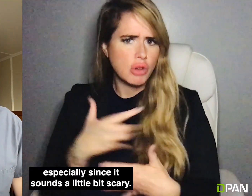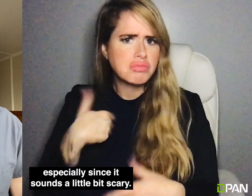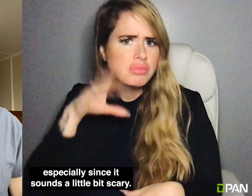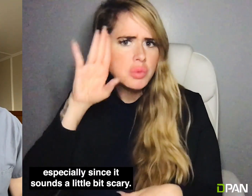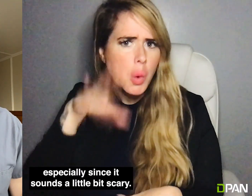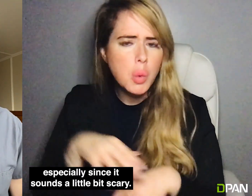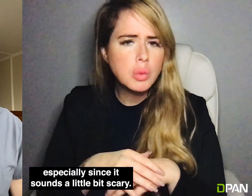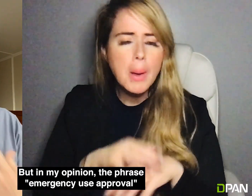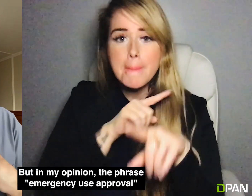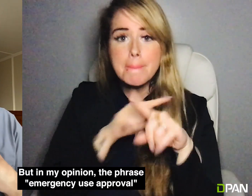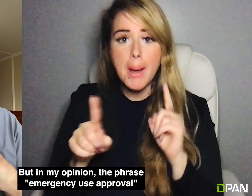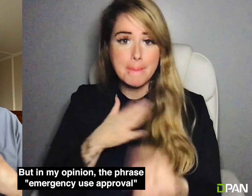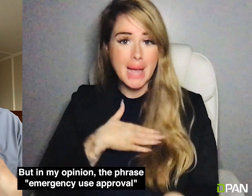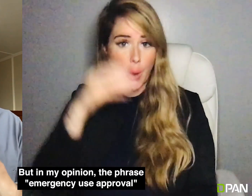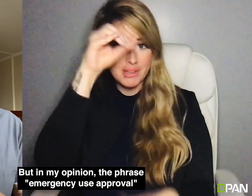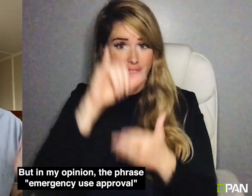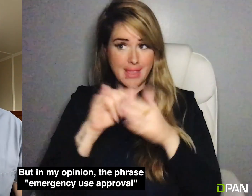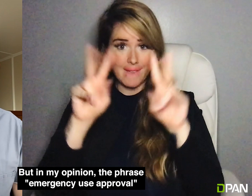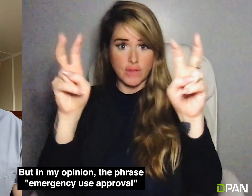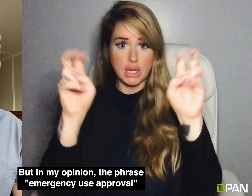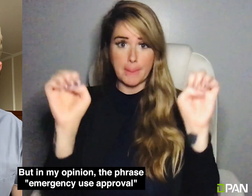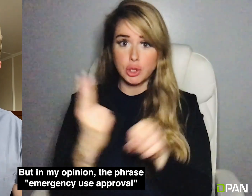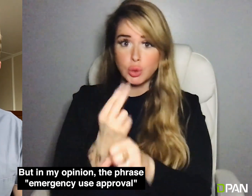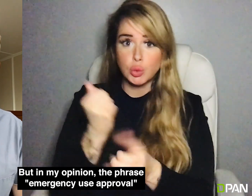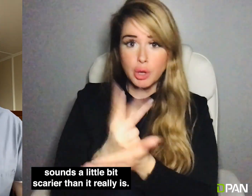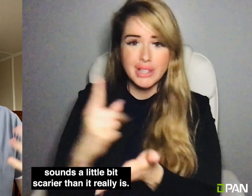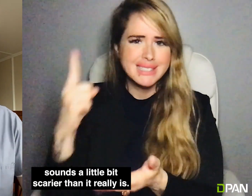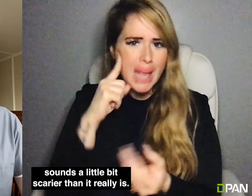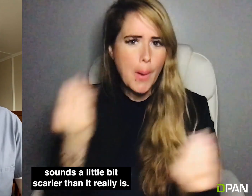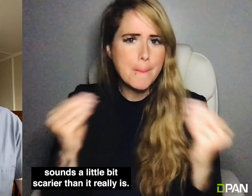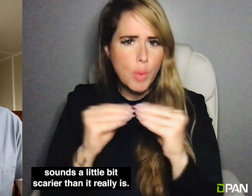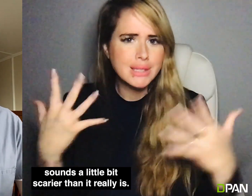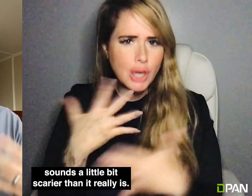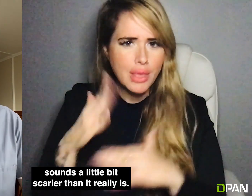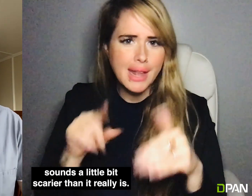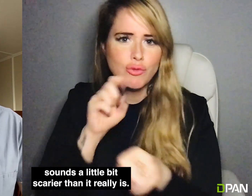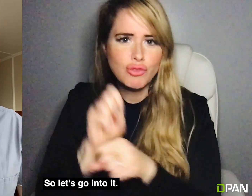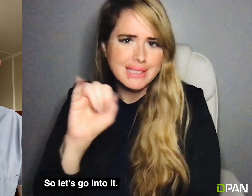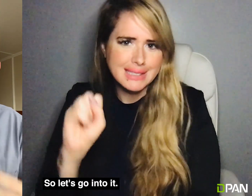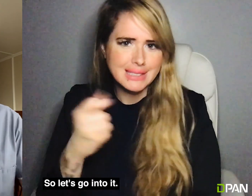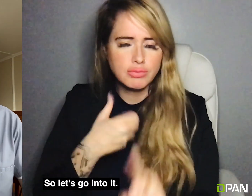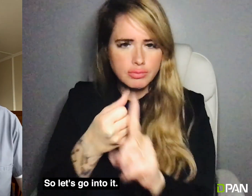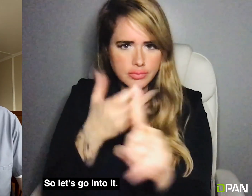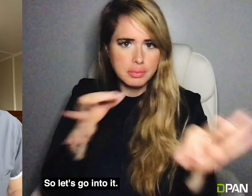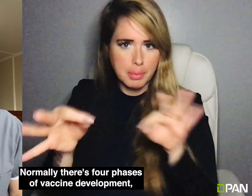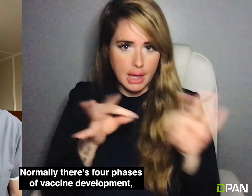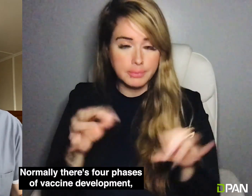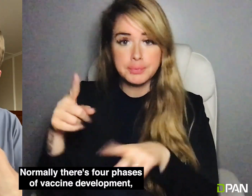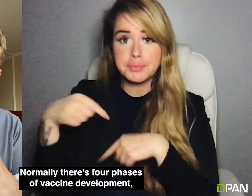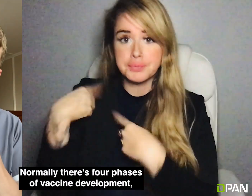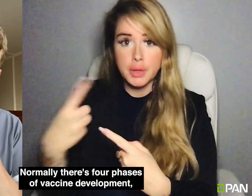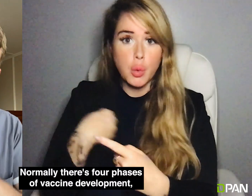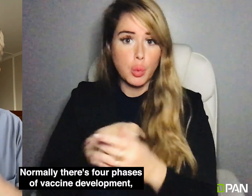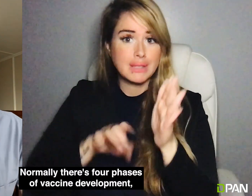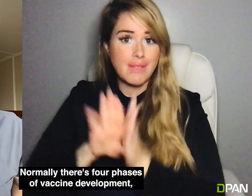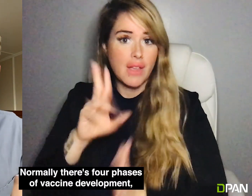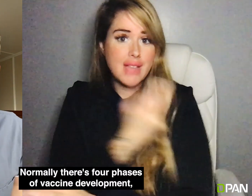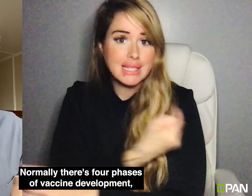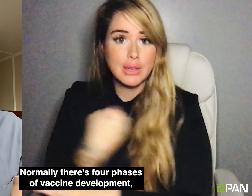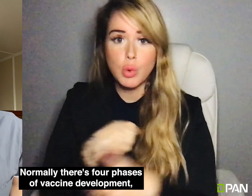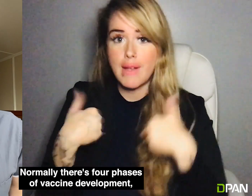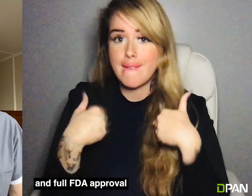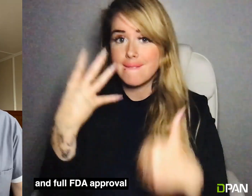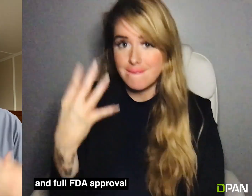especially since it sounds a little bit scary. But in my opinion, the phrase emergency use approval sounds a little bit scarier than it really is. So let's go into it. Normally, there's four phases of